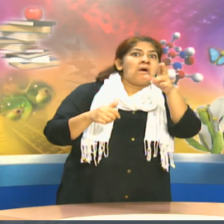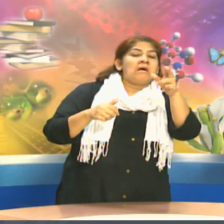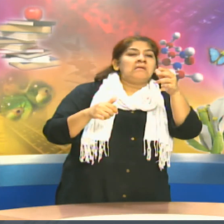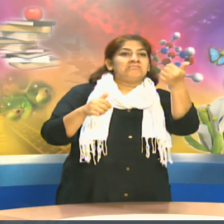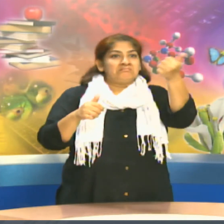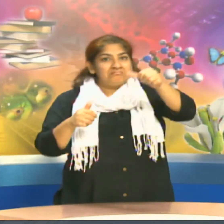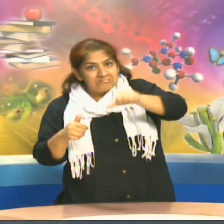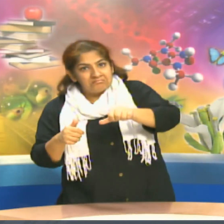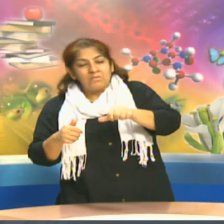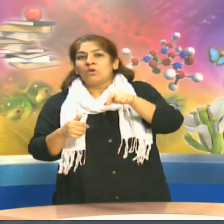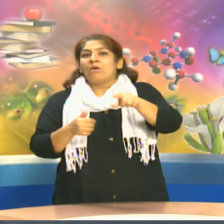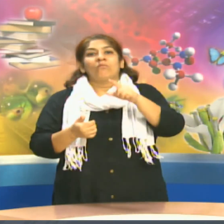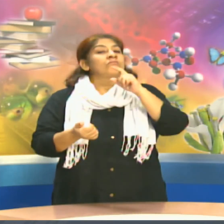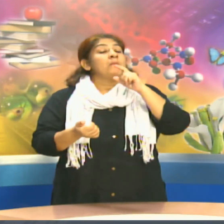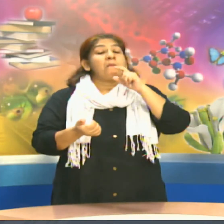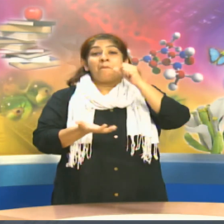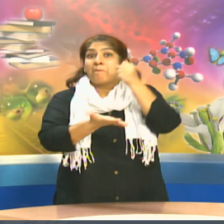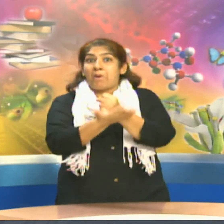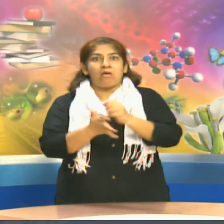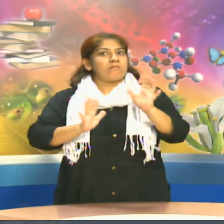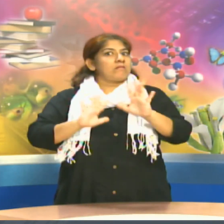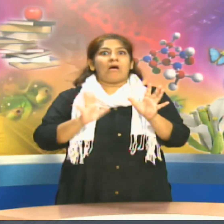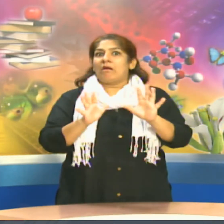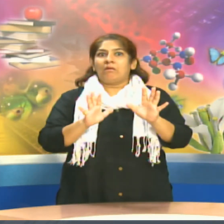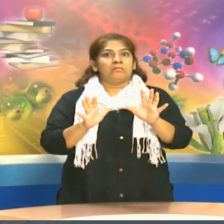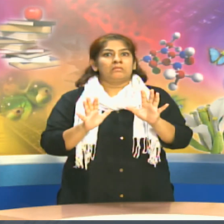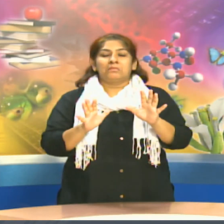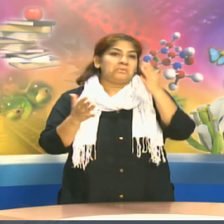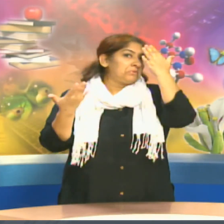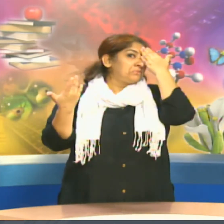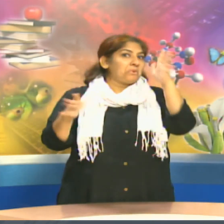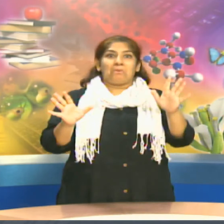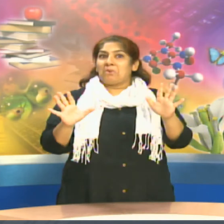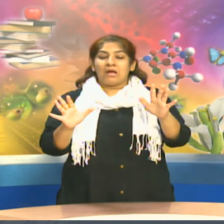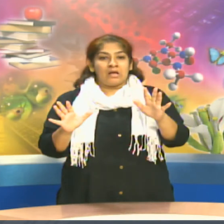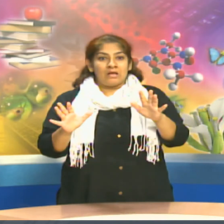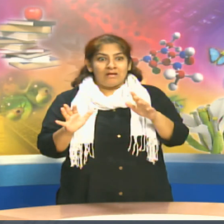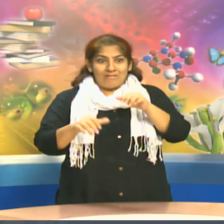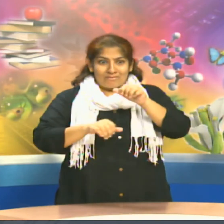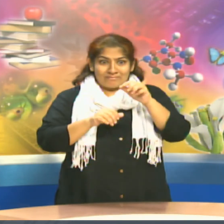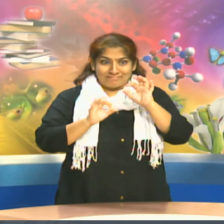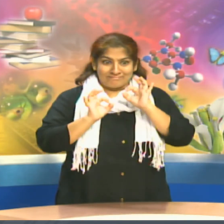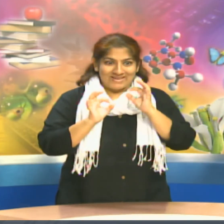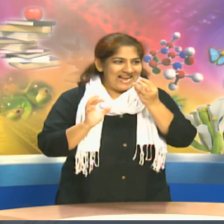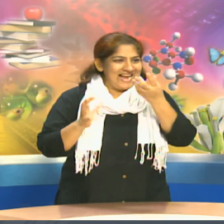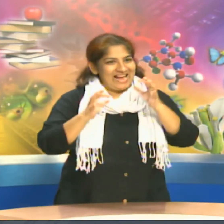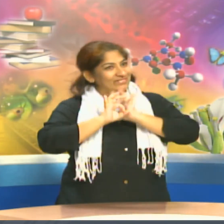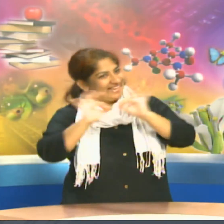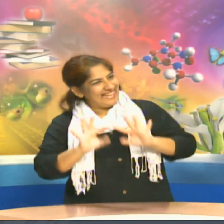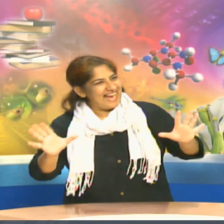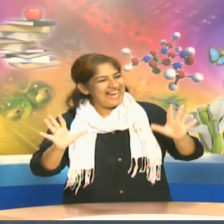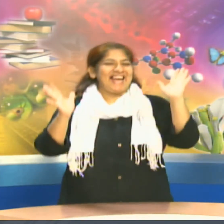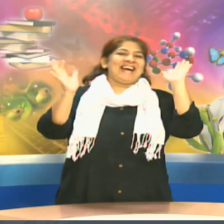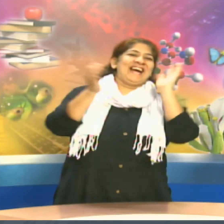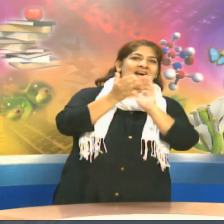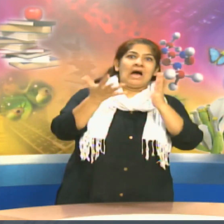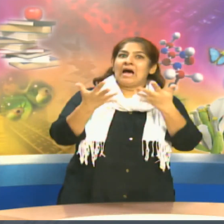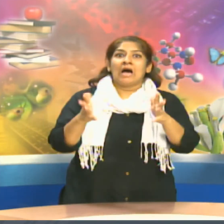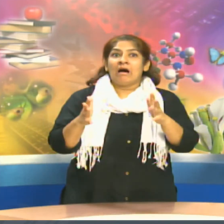then to get success or to get failure, it is not sure what will be the outcome. So, it